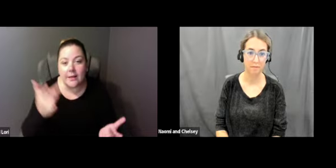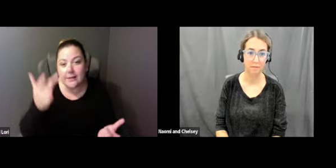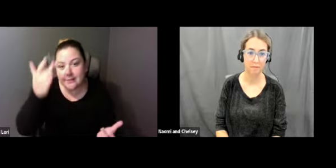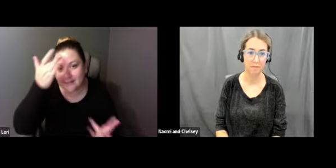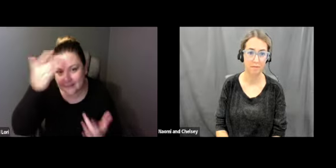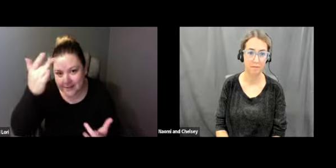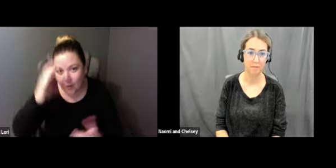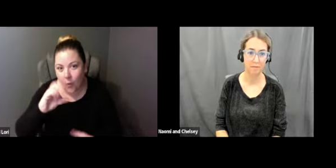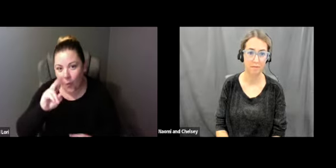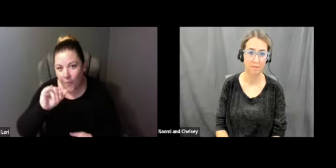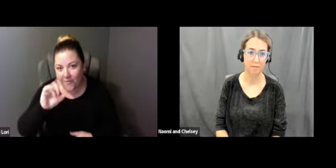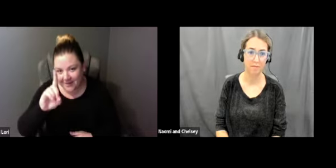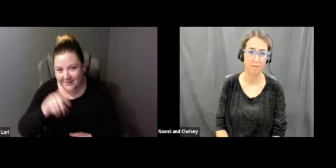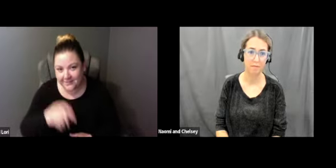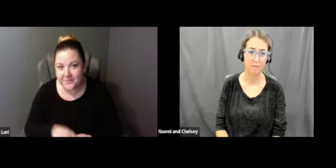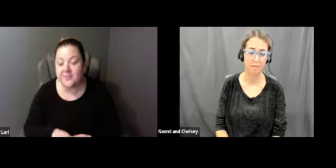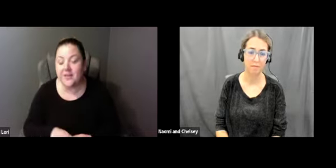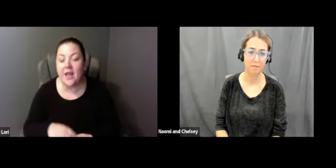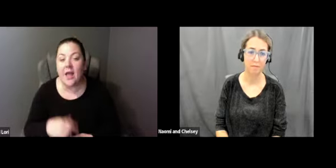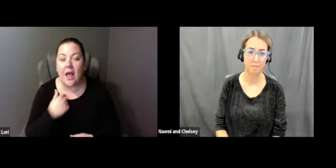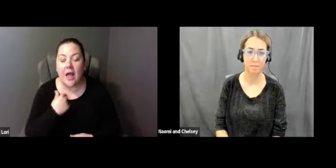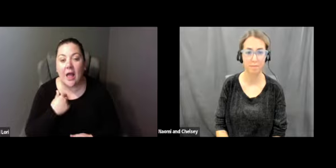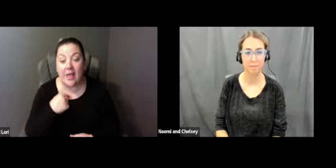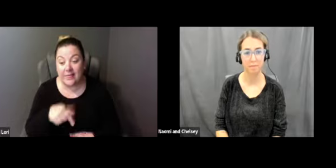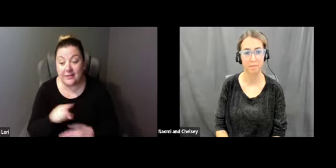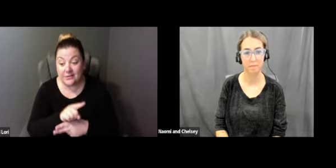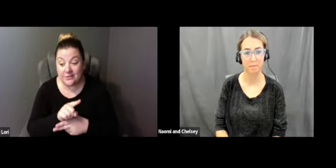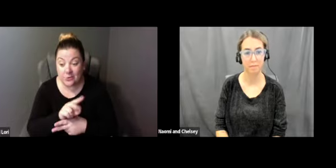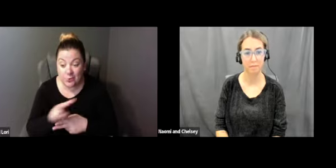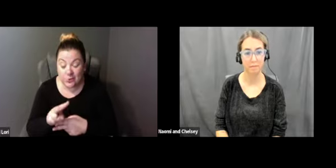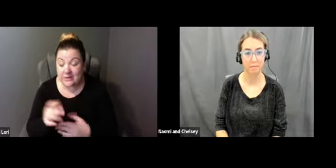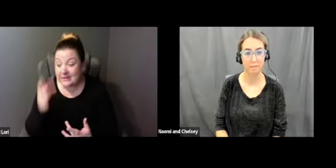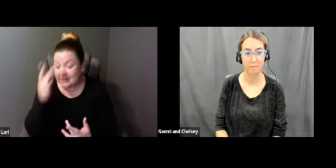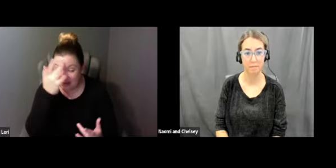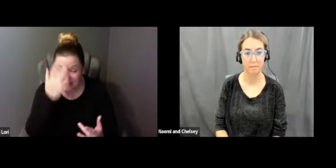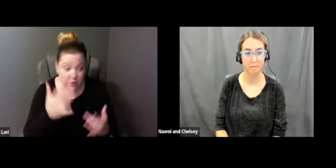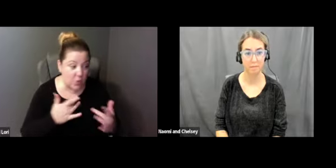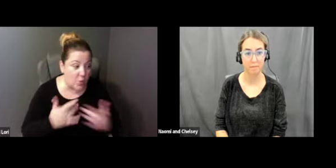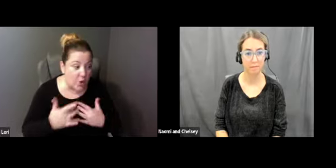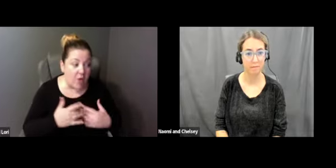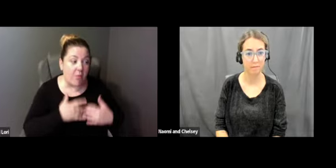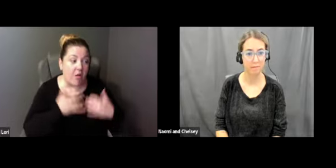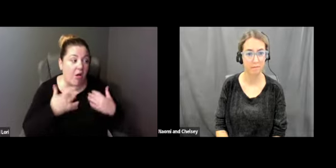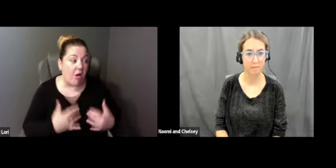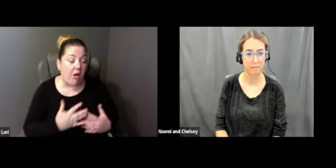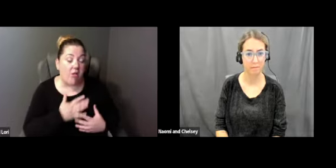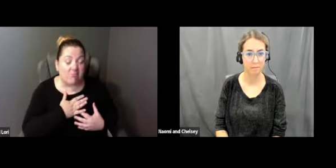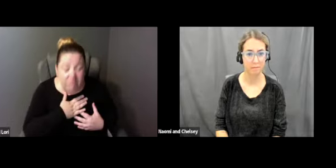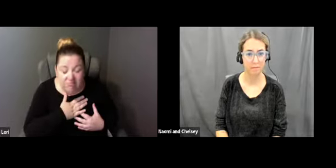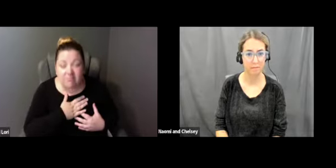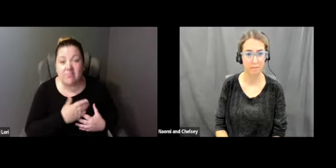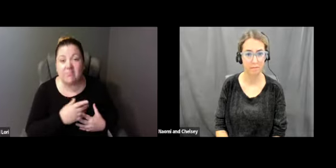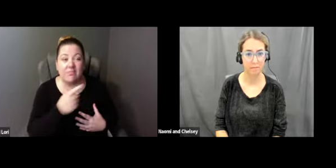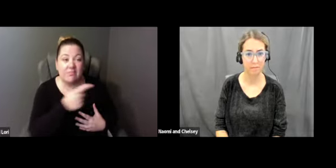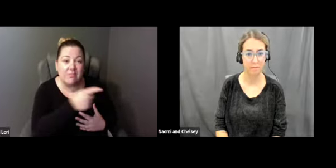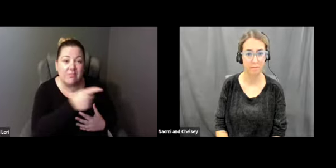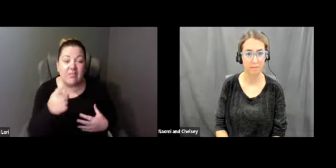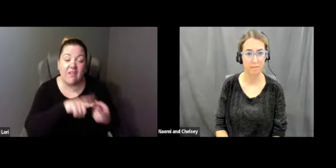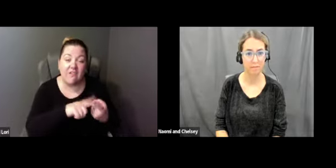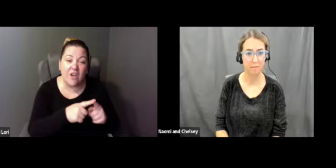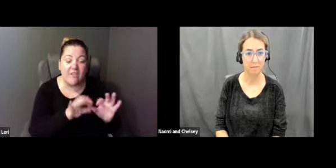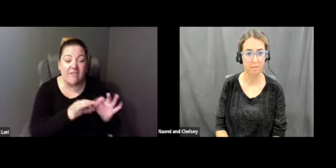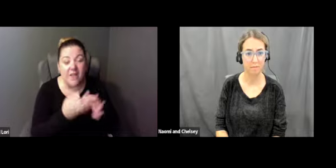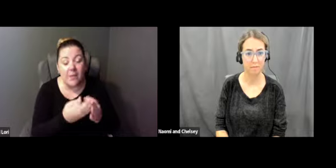thinking about them every single day the past 2 weeks, and I just want to honor their experiences and their